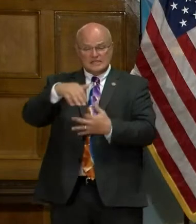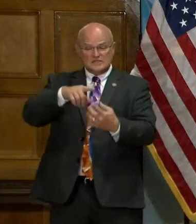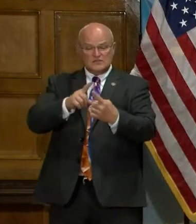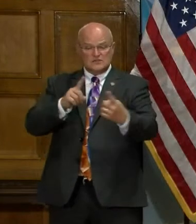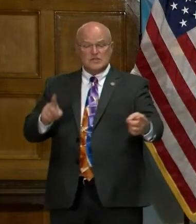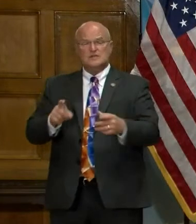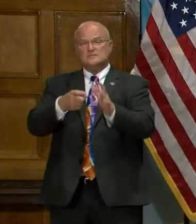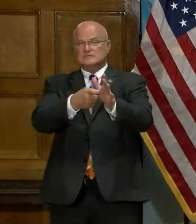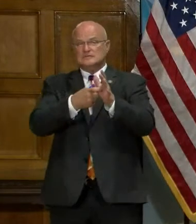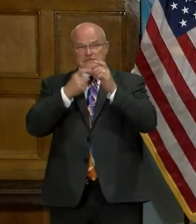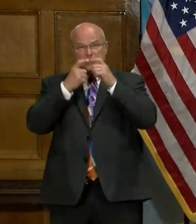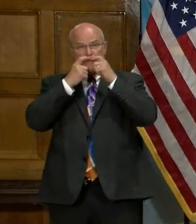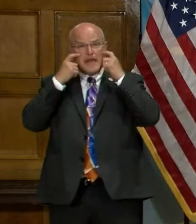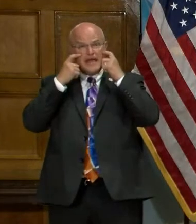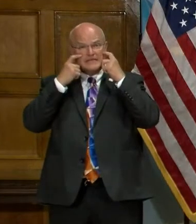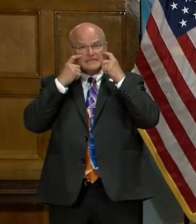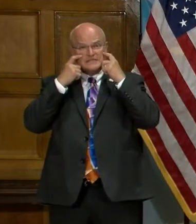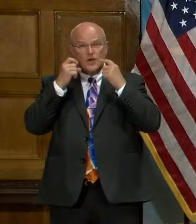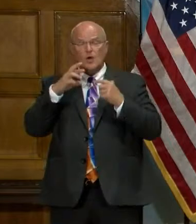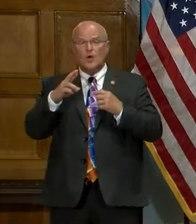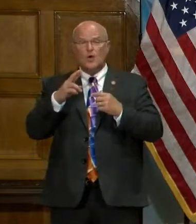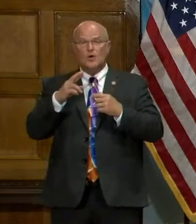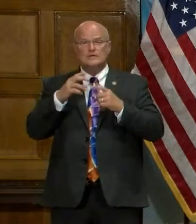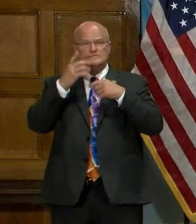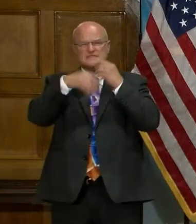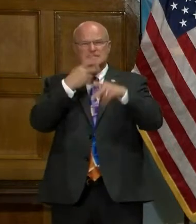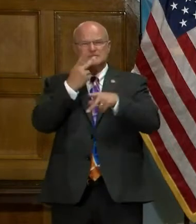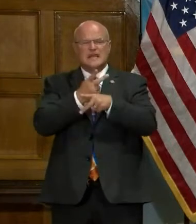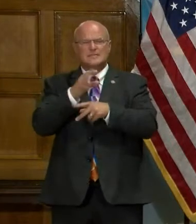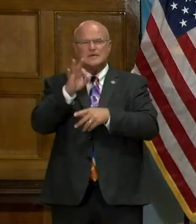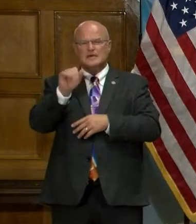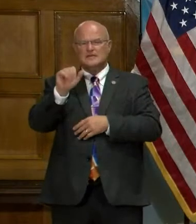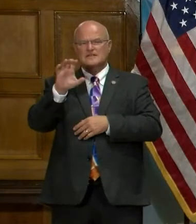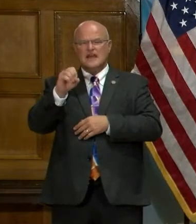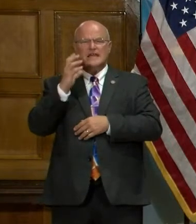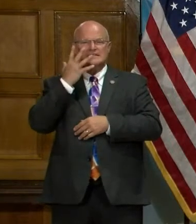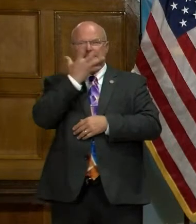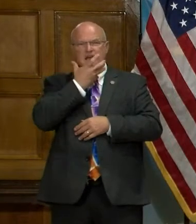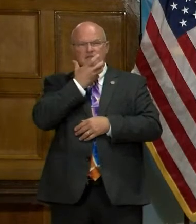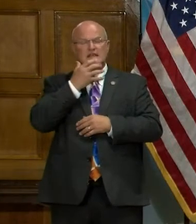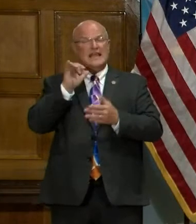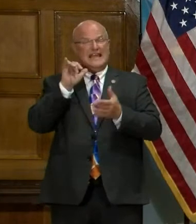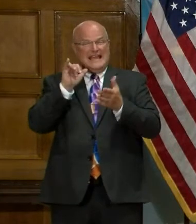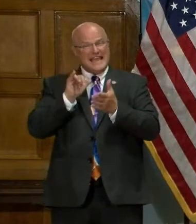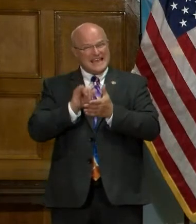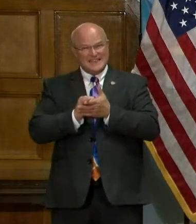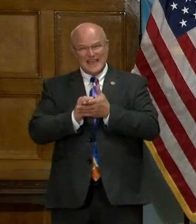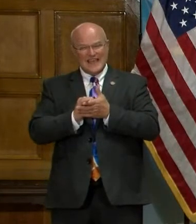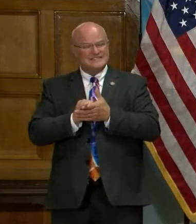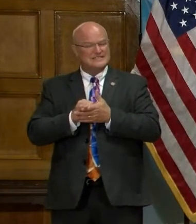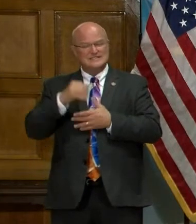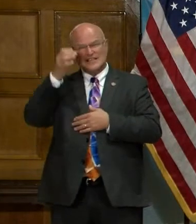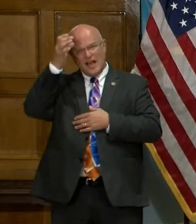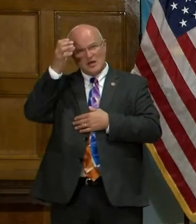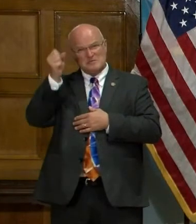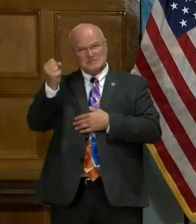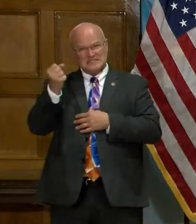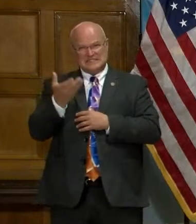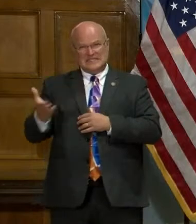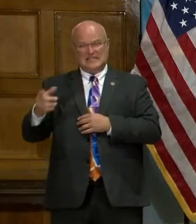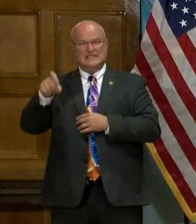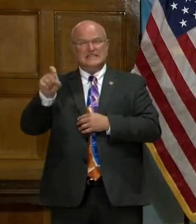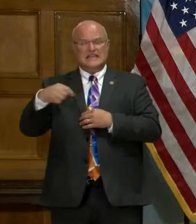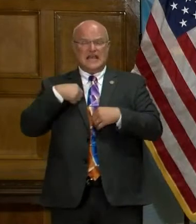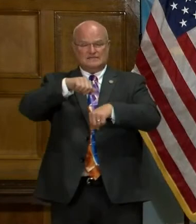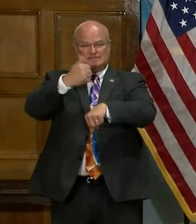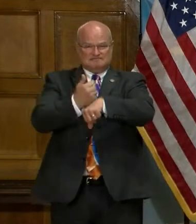distance, you have to wear a mask or a face covering, and those are just common sense requirements that we need to have